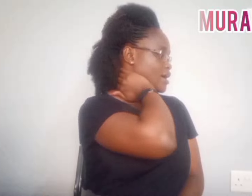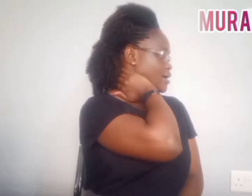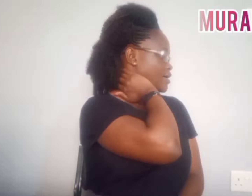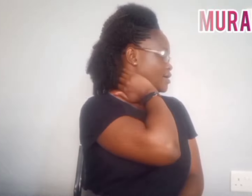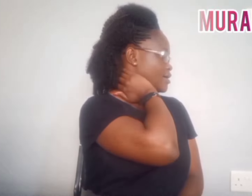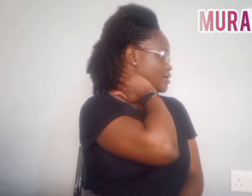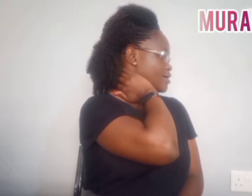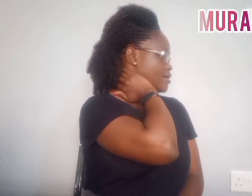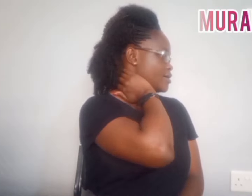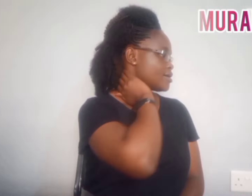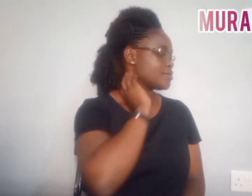Muranga.